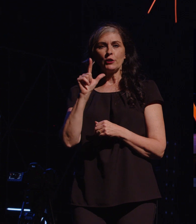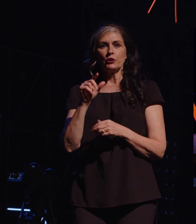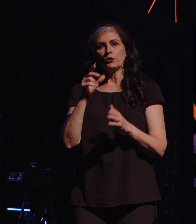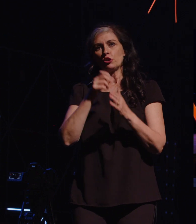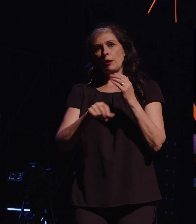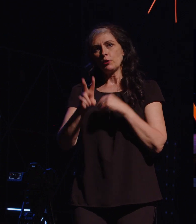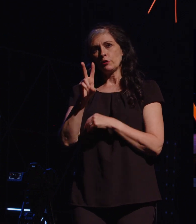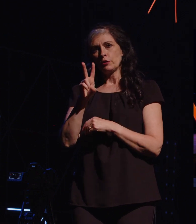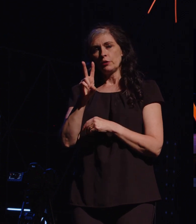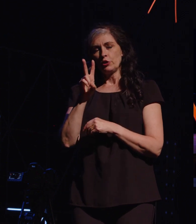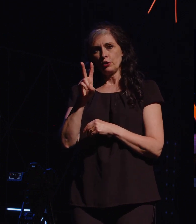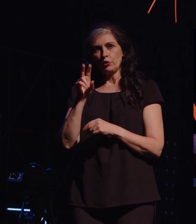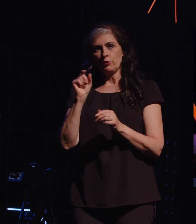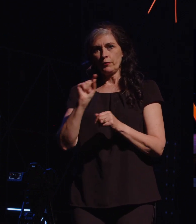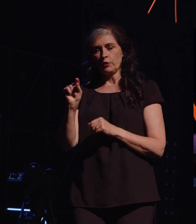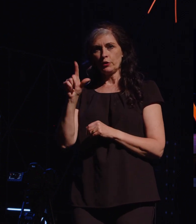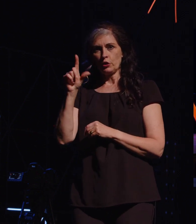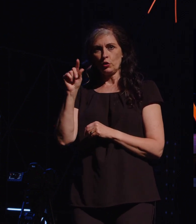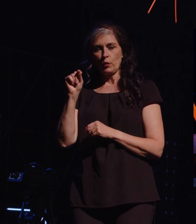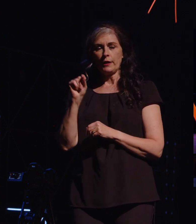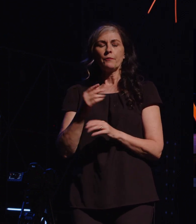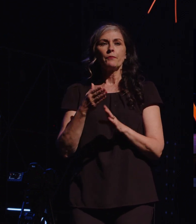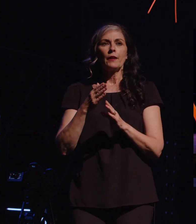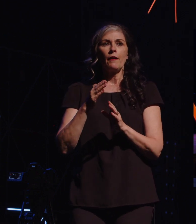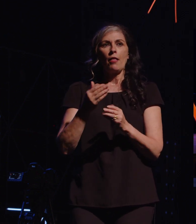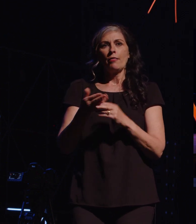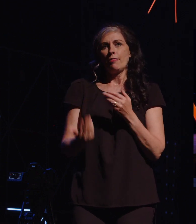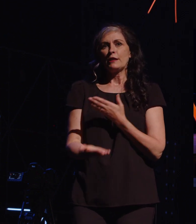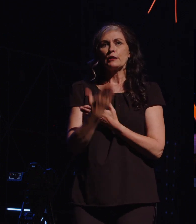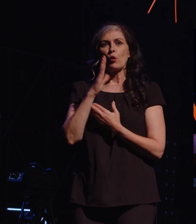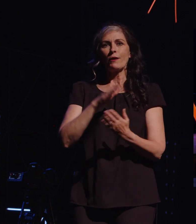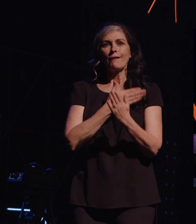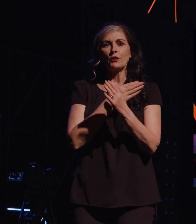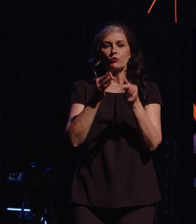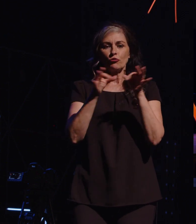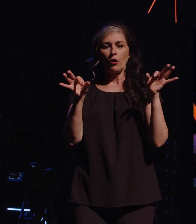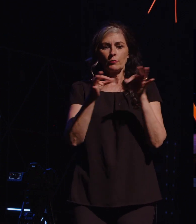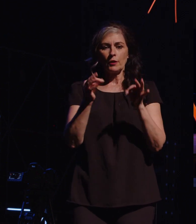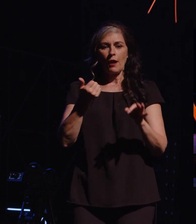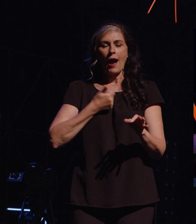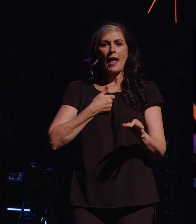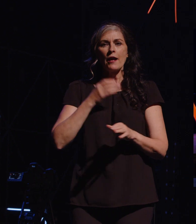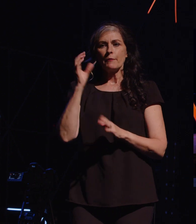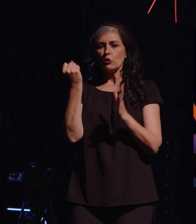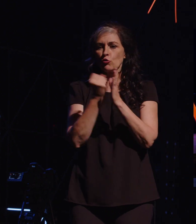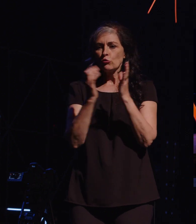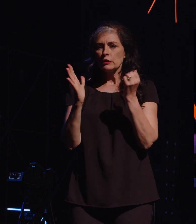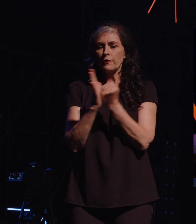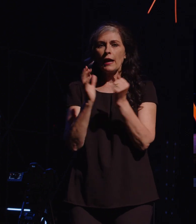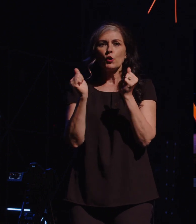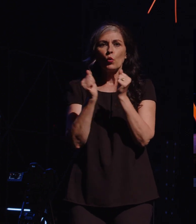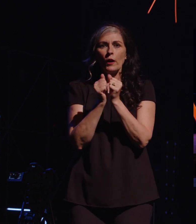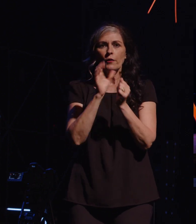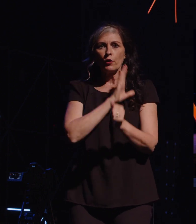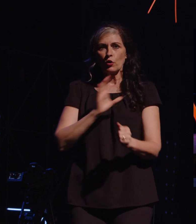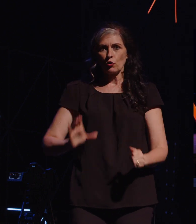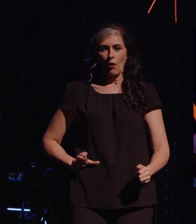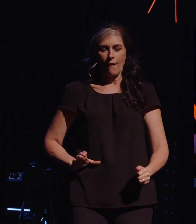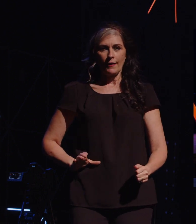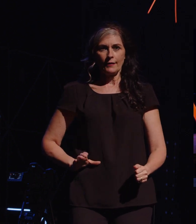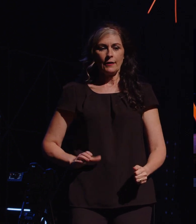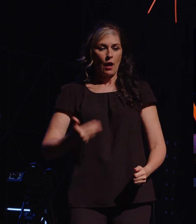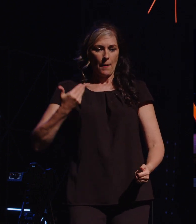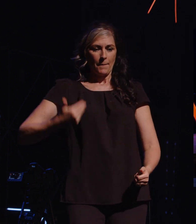actually was mentioned this morning in a song lyric, right? I have been crucified with Christ. It's no longer I who live, but Christ